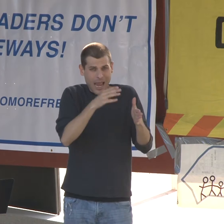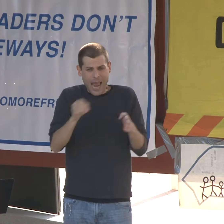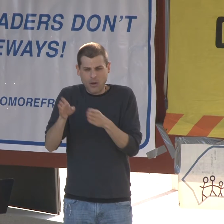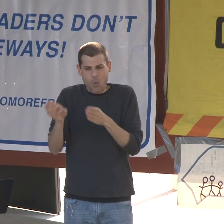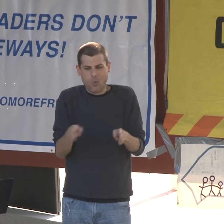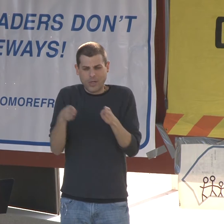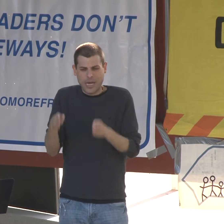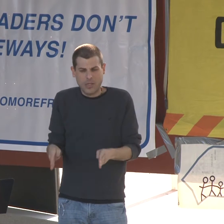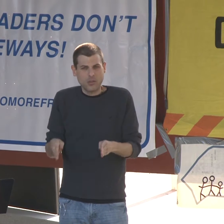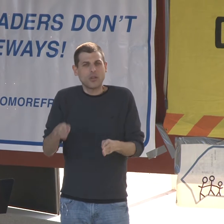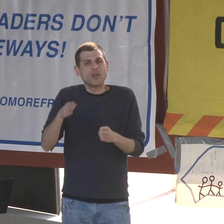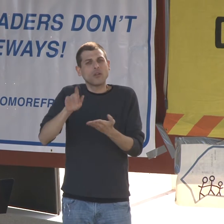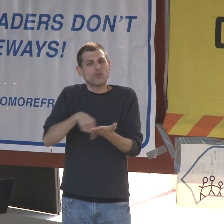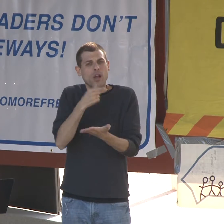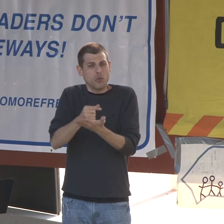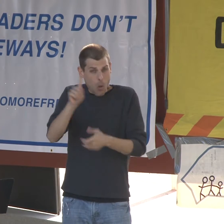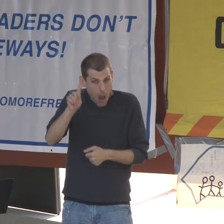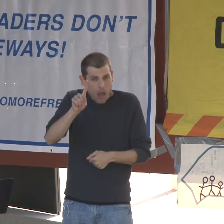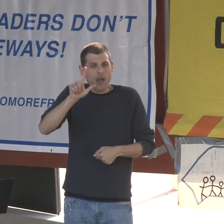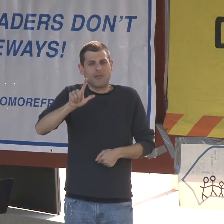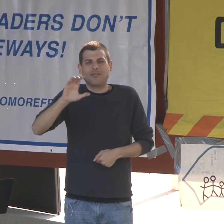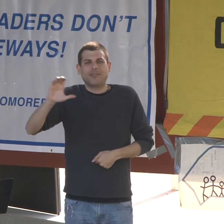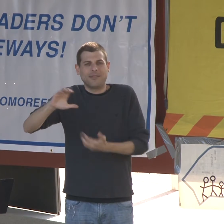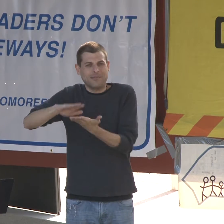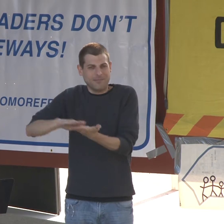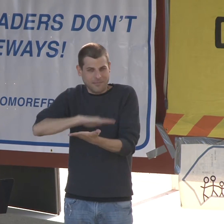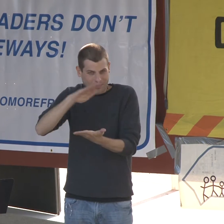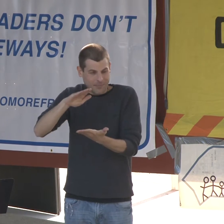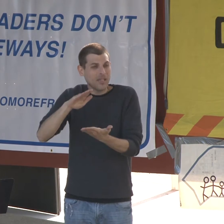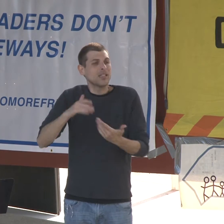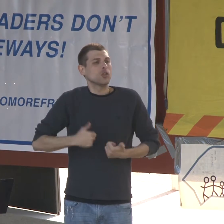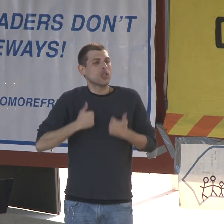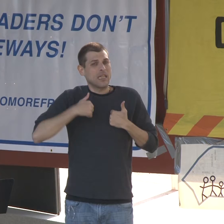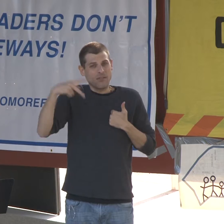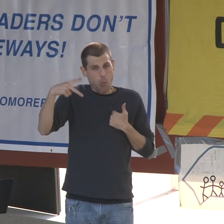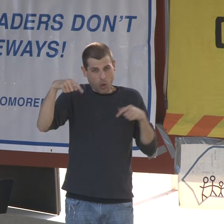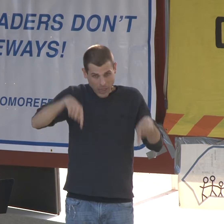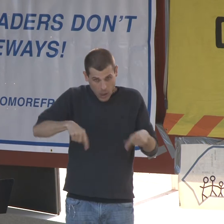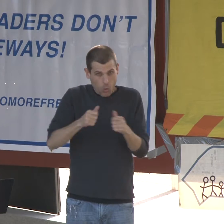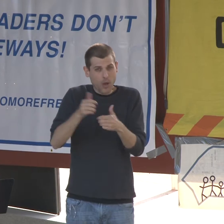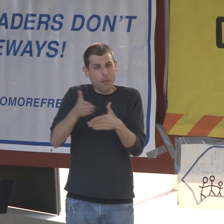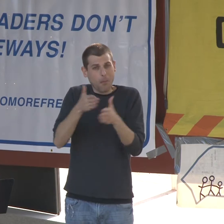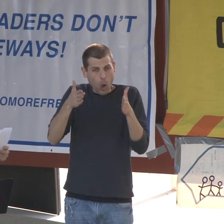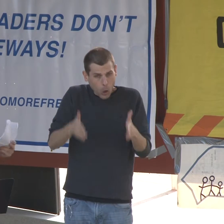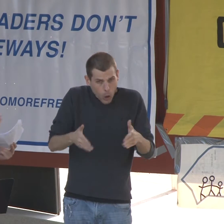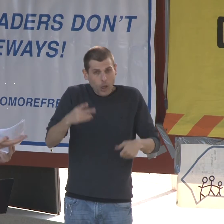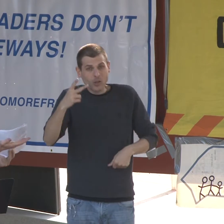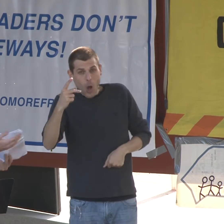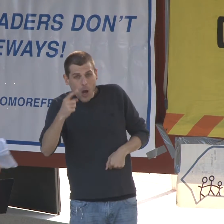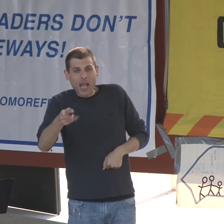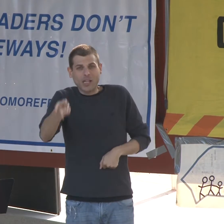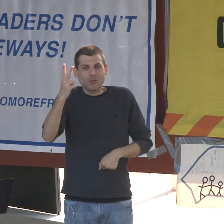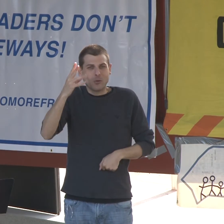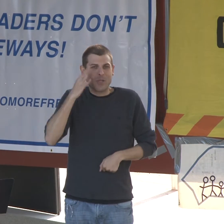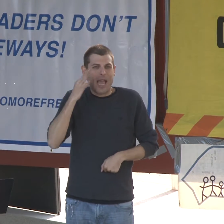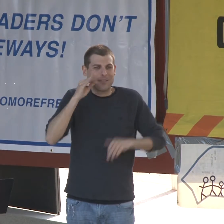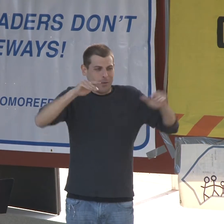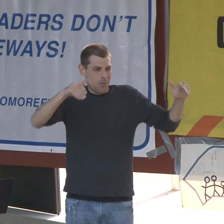earned her law degree from Lewis and Clark. She lives in outer southeast Portland with her partner, a dog, and two cats. Please welcome Tori.